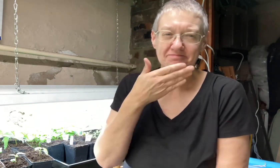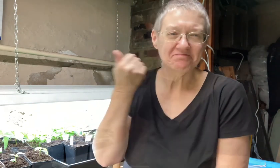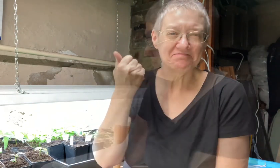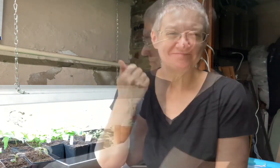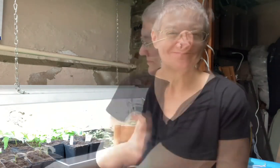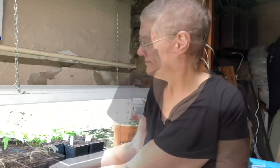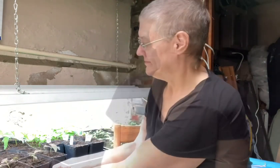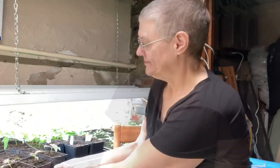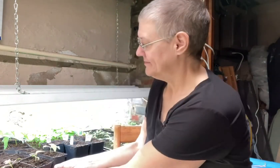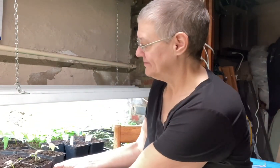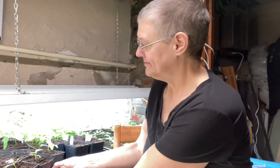pepper.